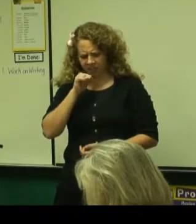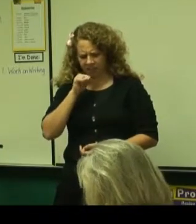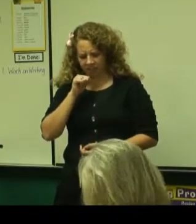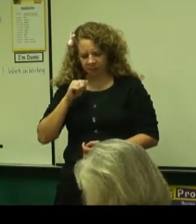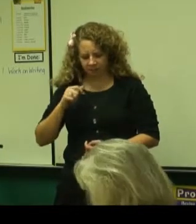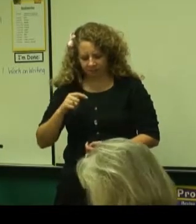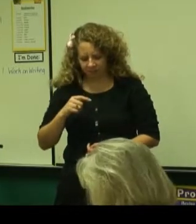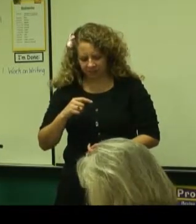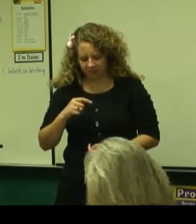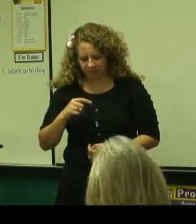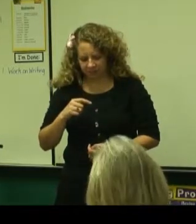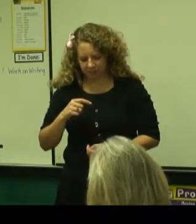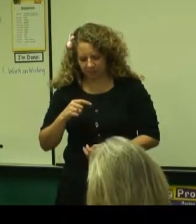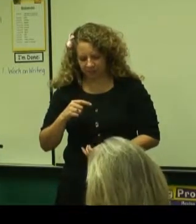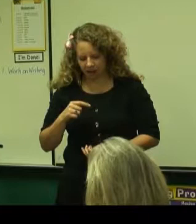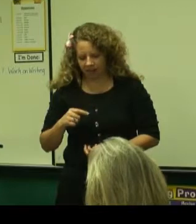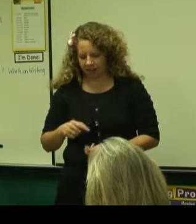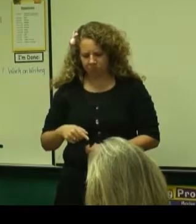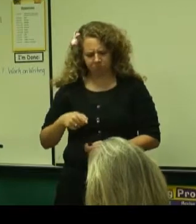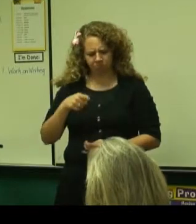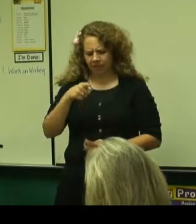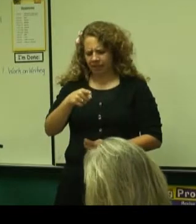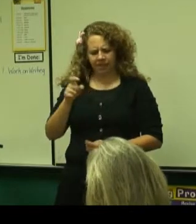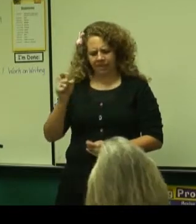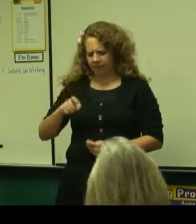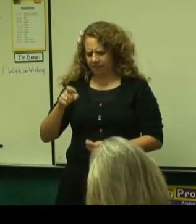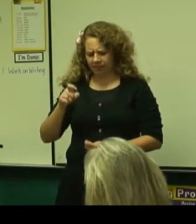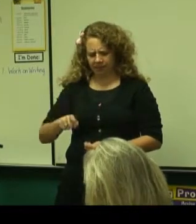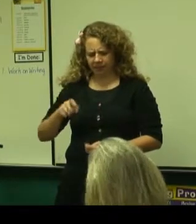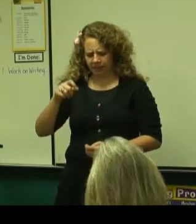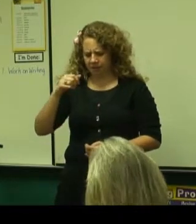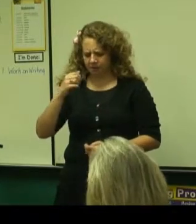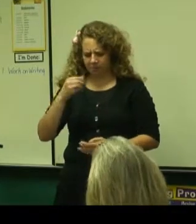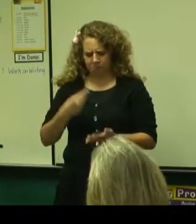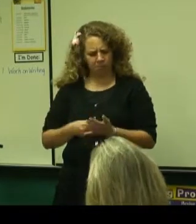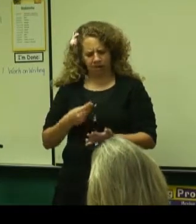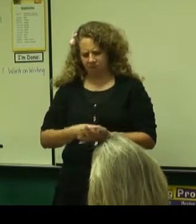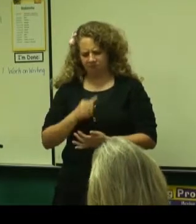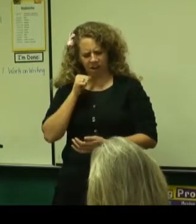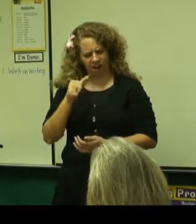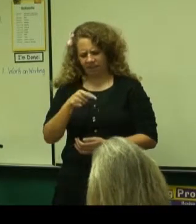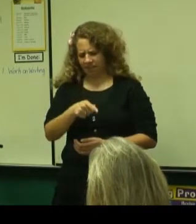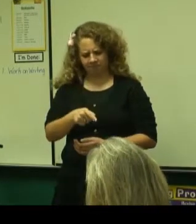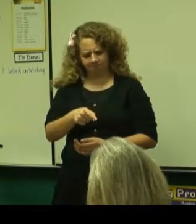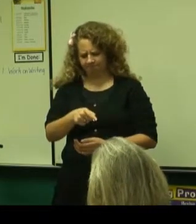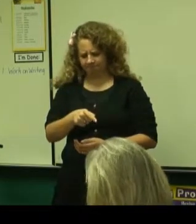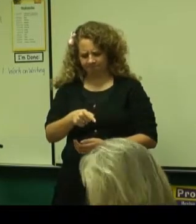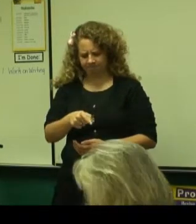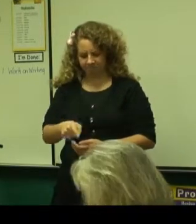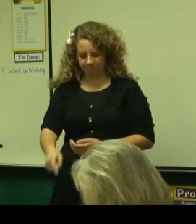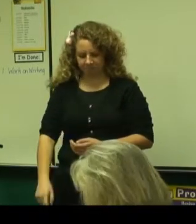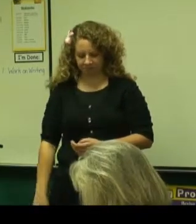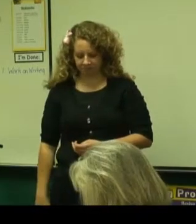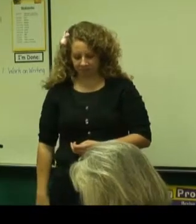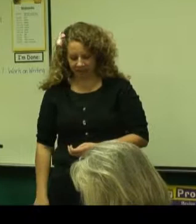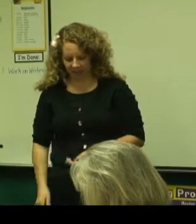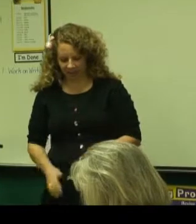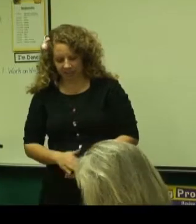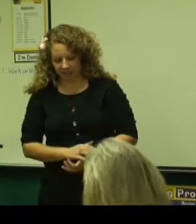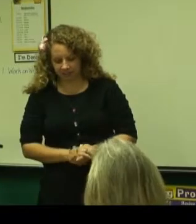He need money, not he. He need money, not he. Okay, in